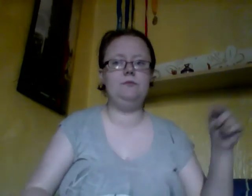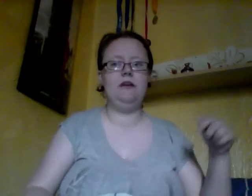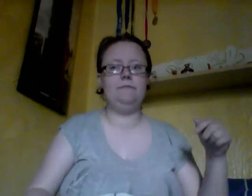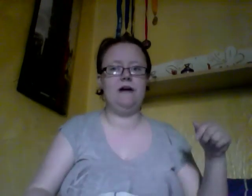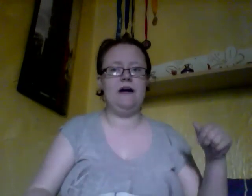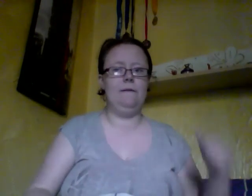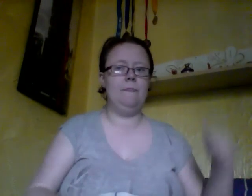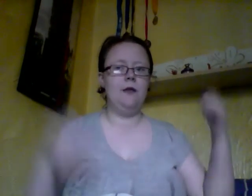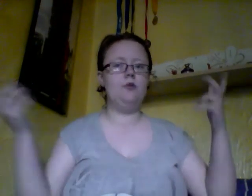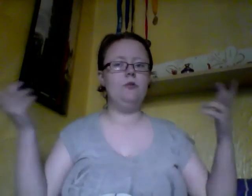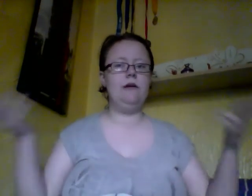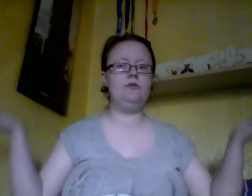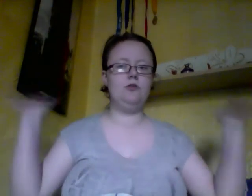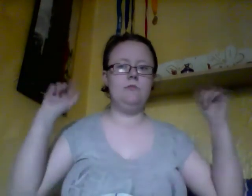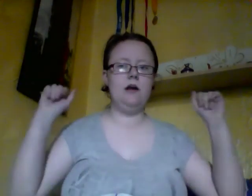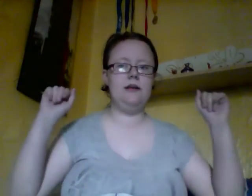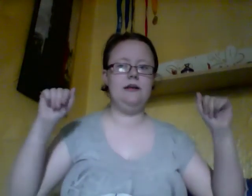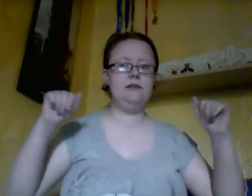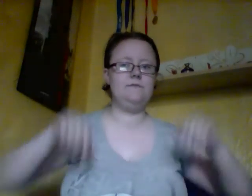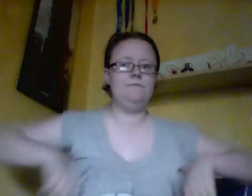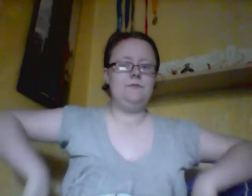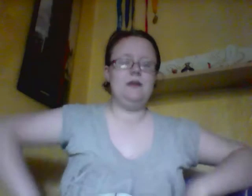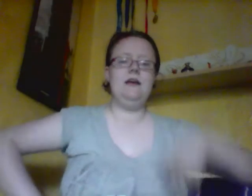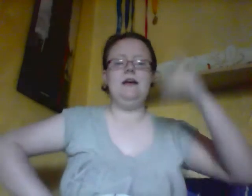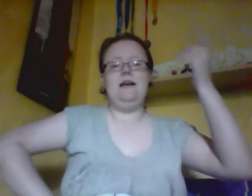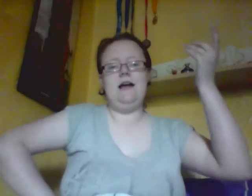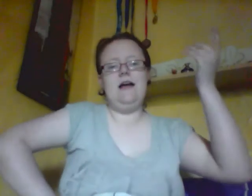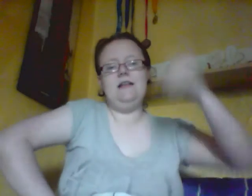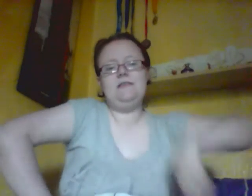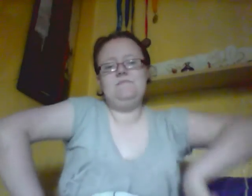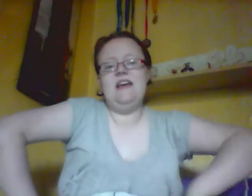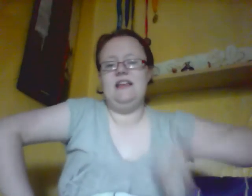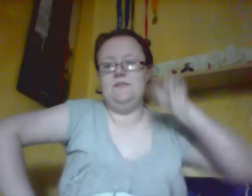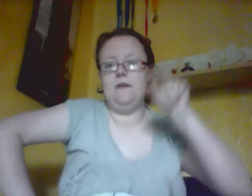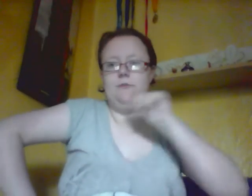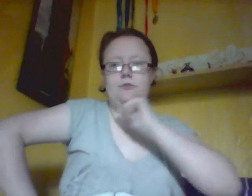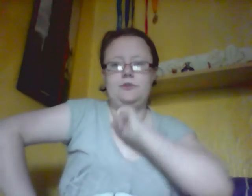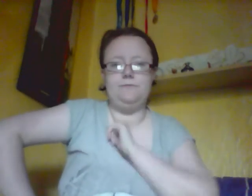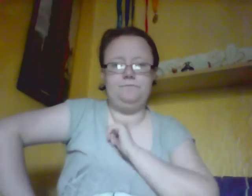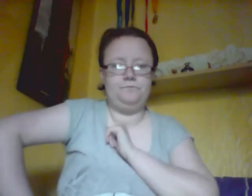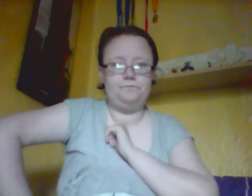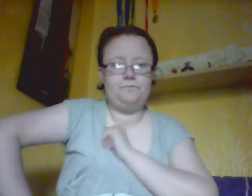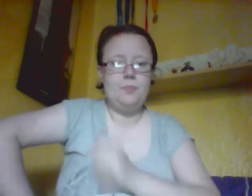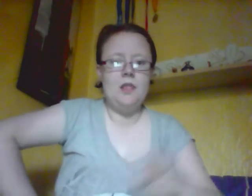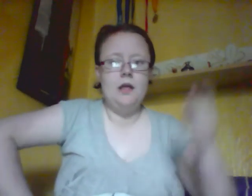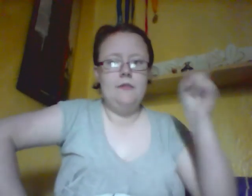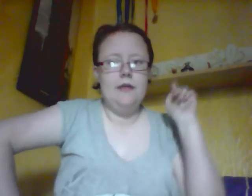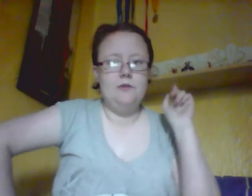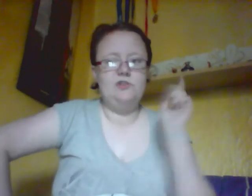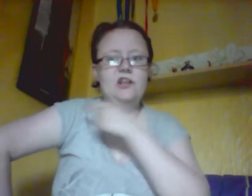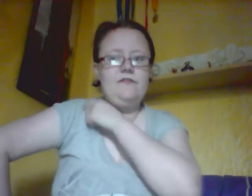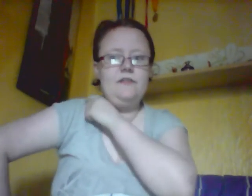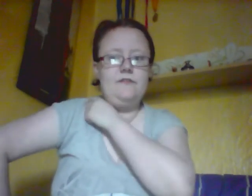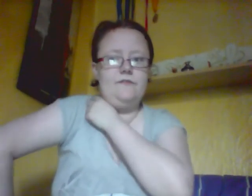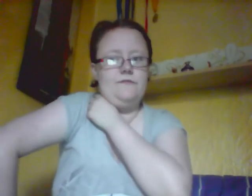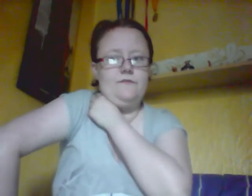portrayed by co-creative show Mark Gatiss, and yeah, he's very important. There was nothing